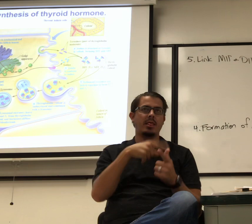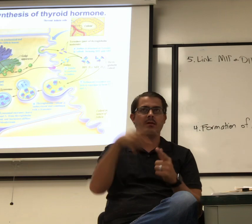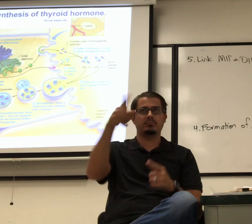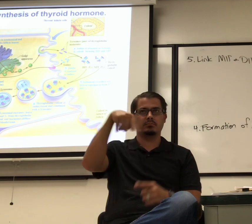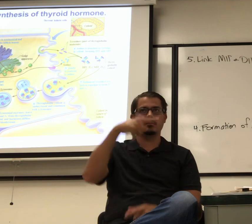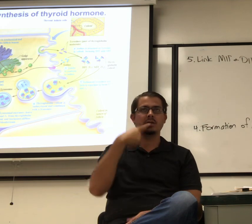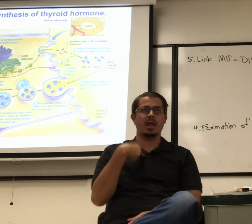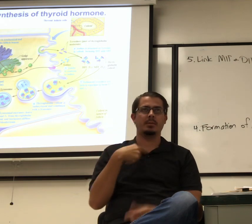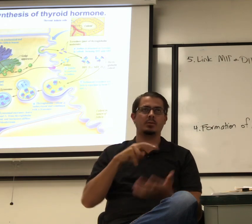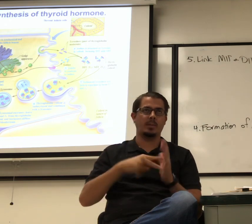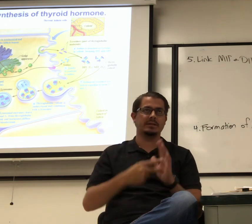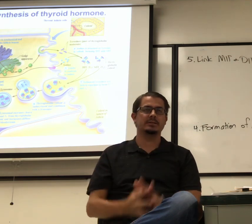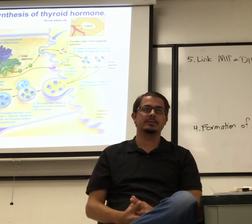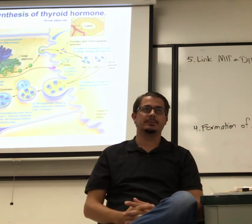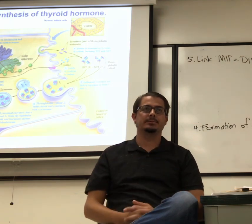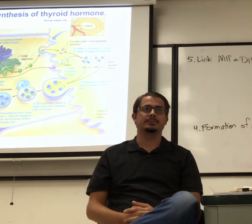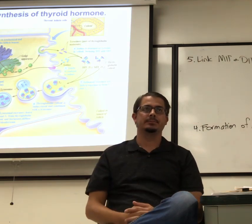So T3 is,